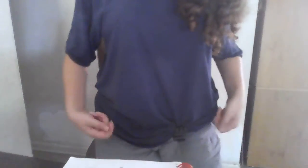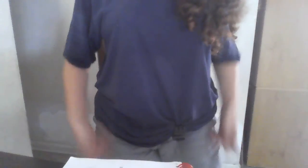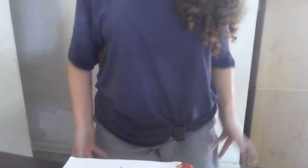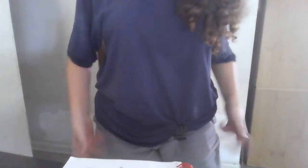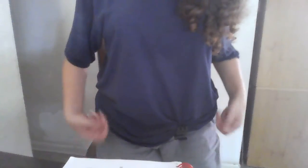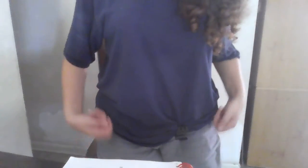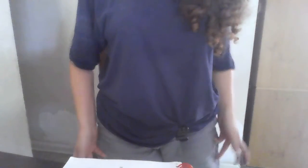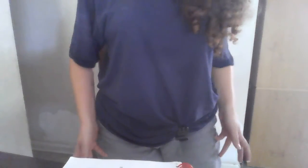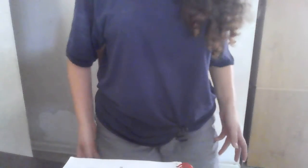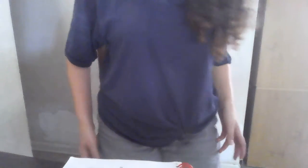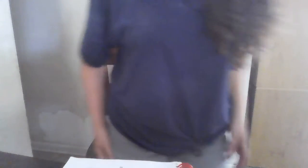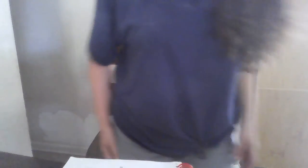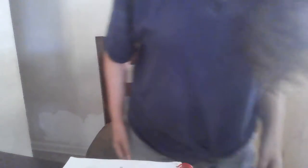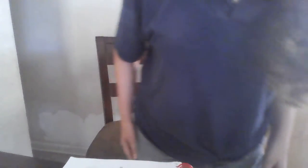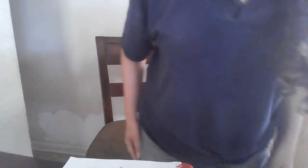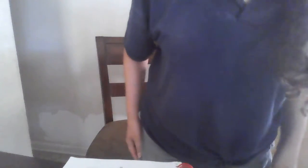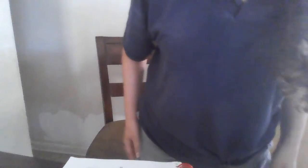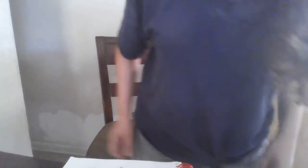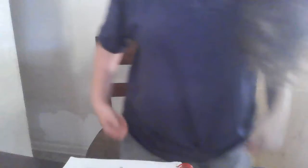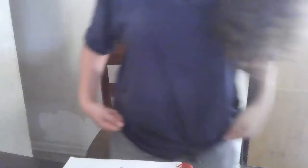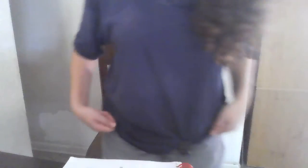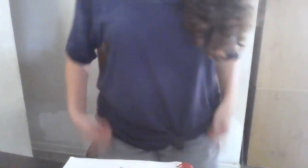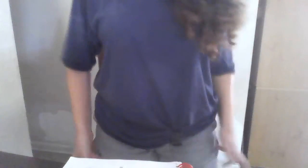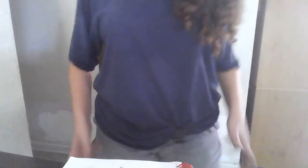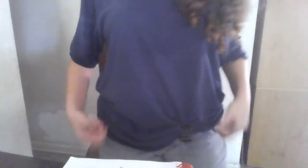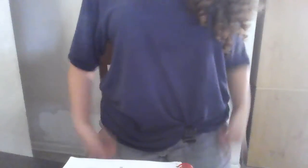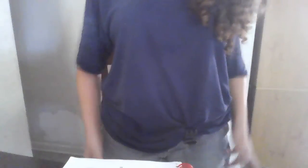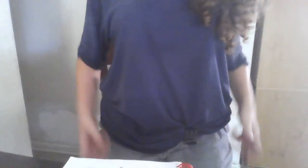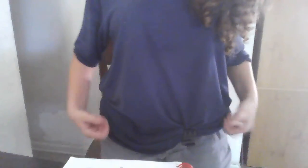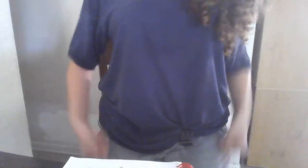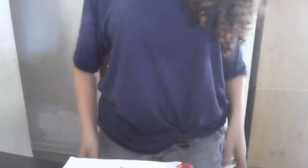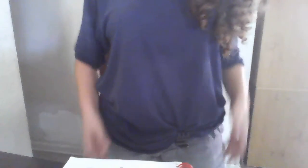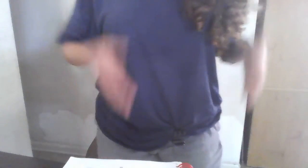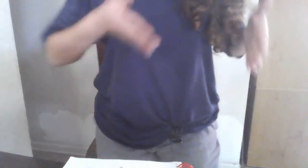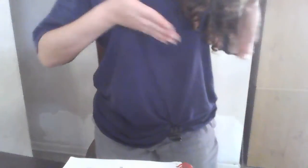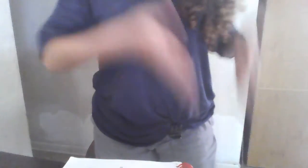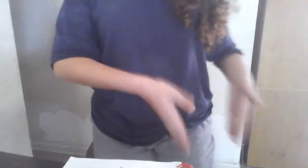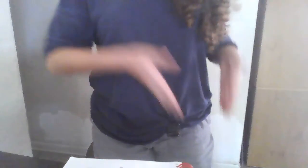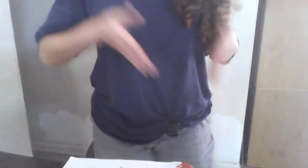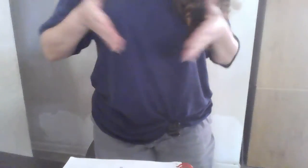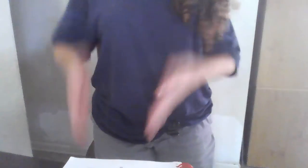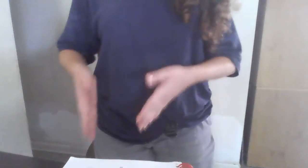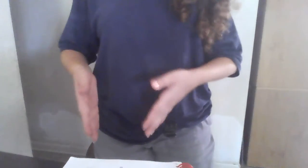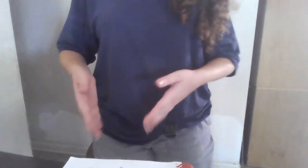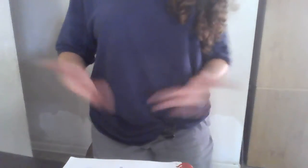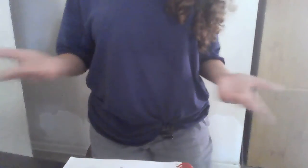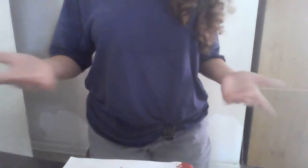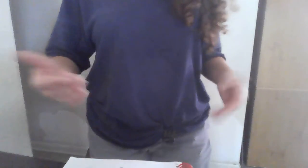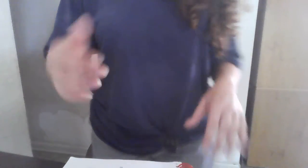this. I've never seen this sign for pants. I've seen this sign for